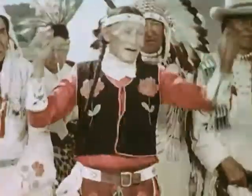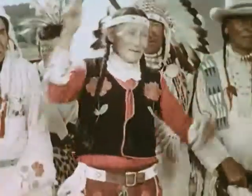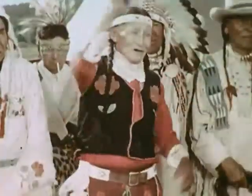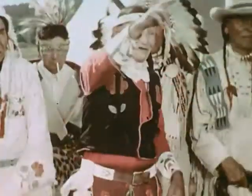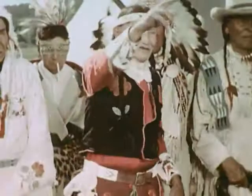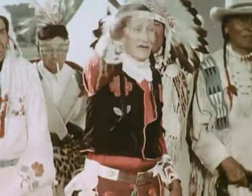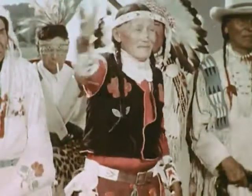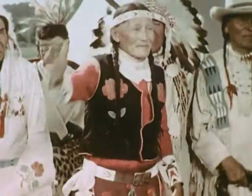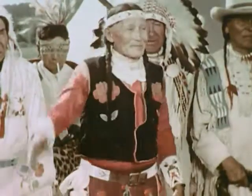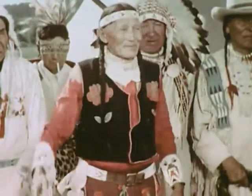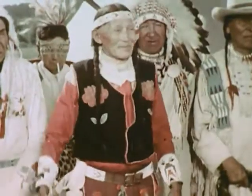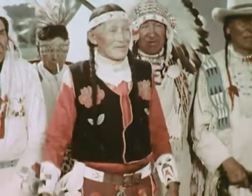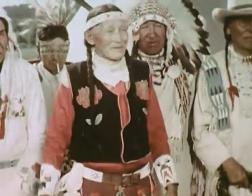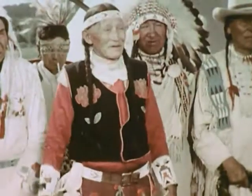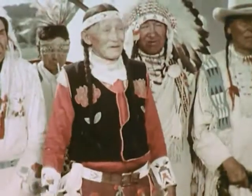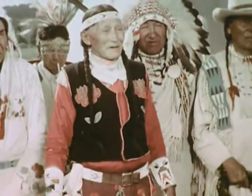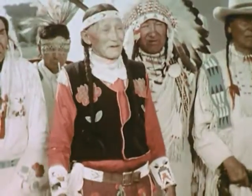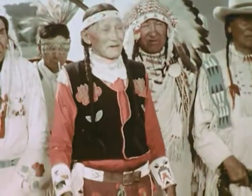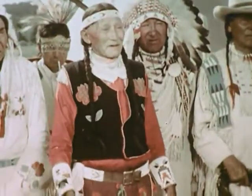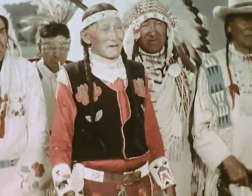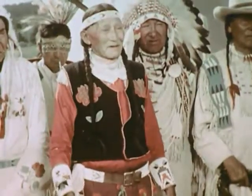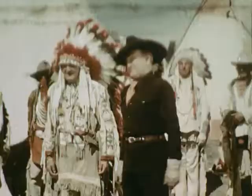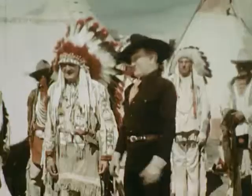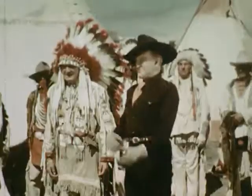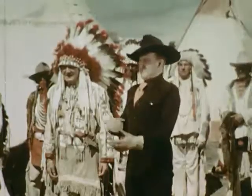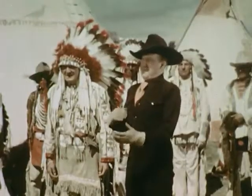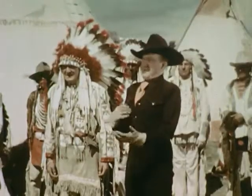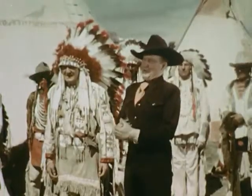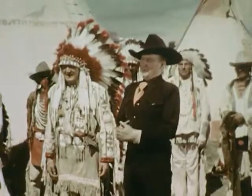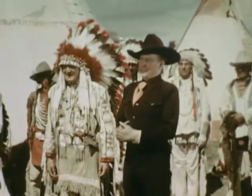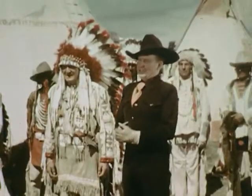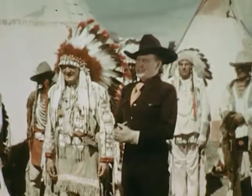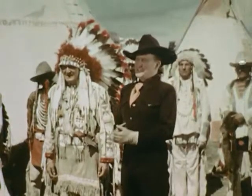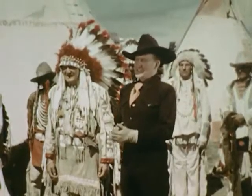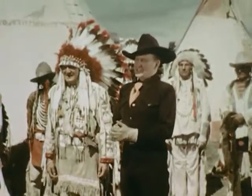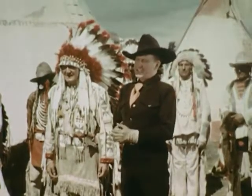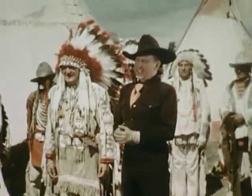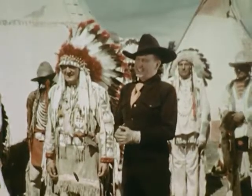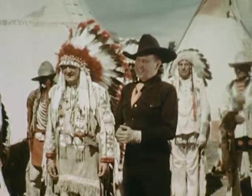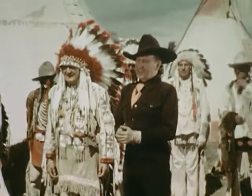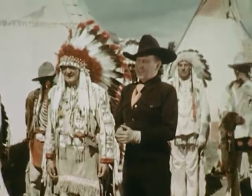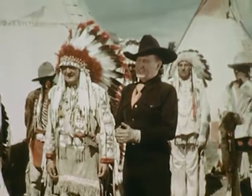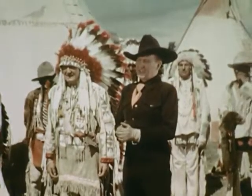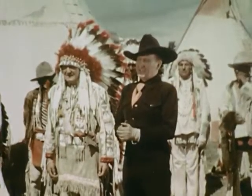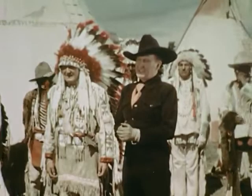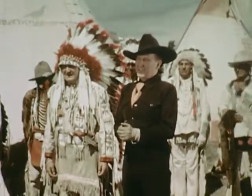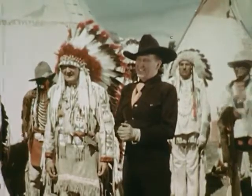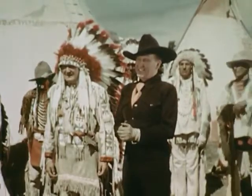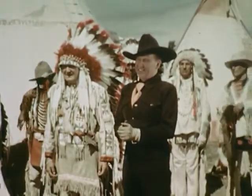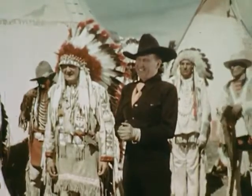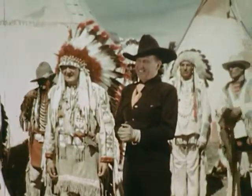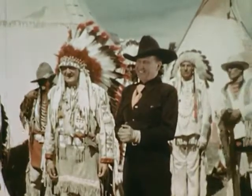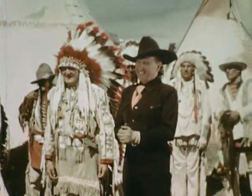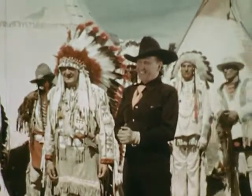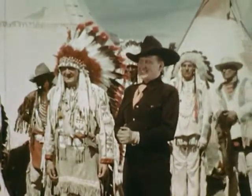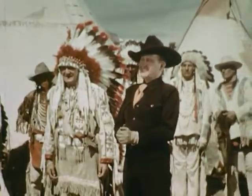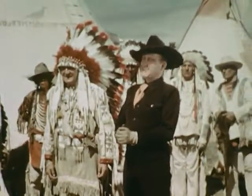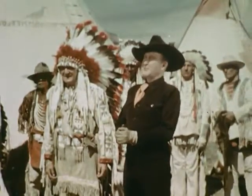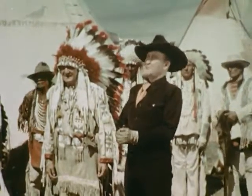Long time no see. Right. Do you remember how our old friend Chief Goes in the Lodge used to greet someone he was fond of? He'd